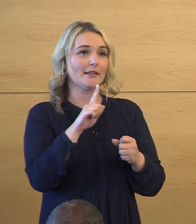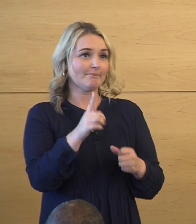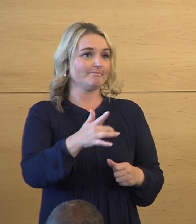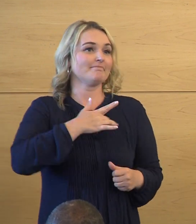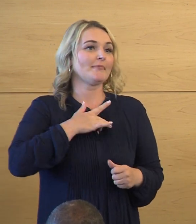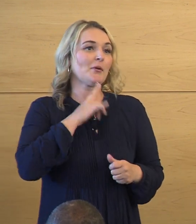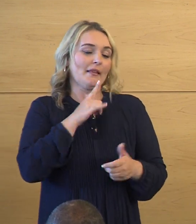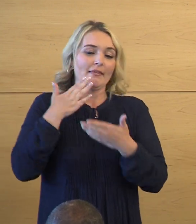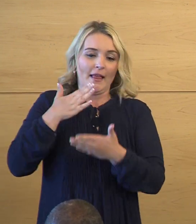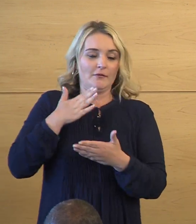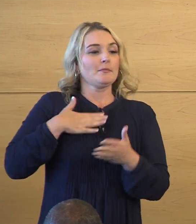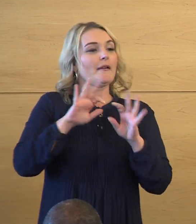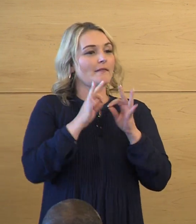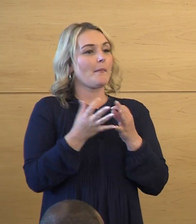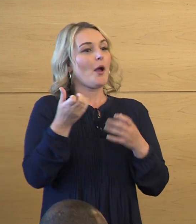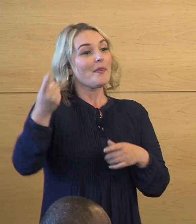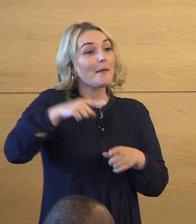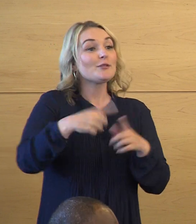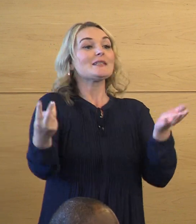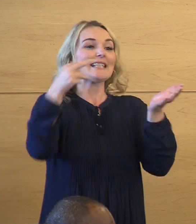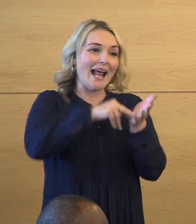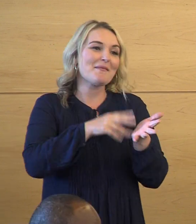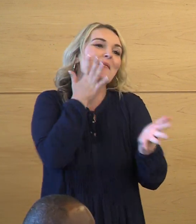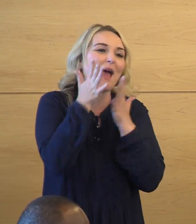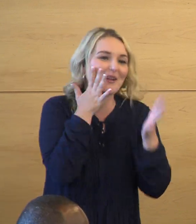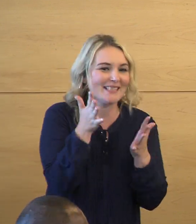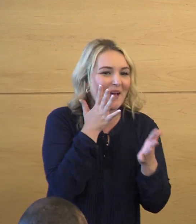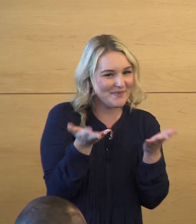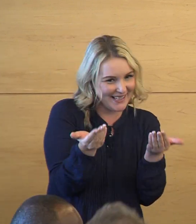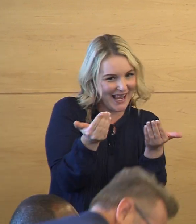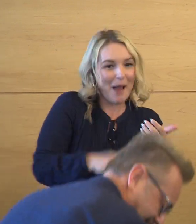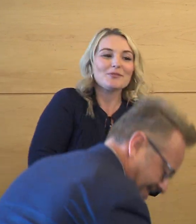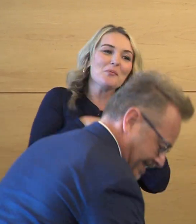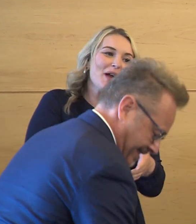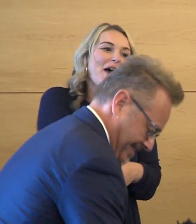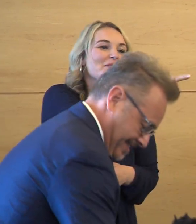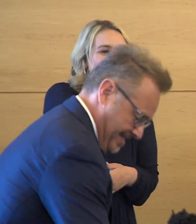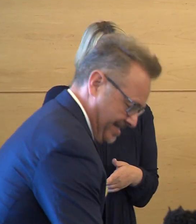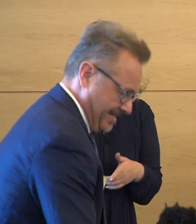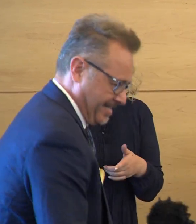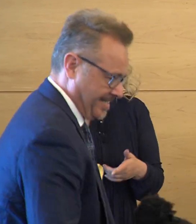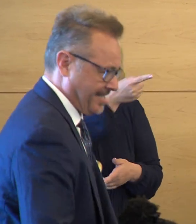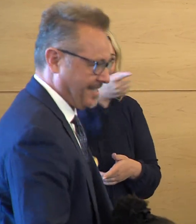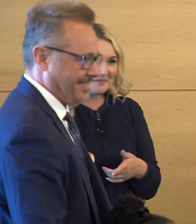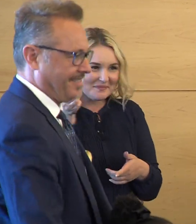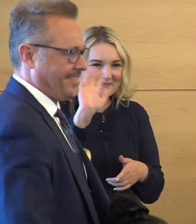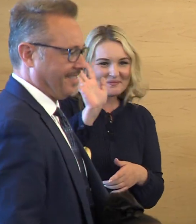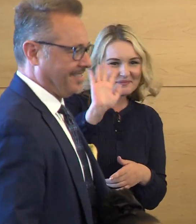them. And I want them to stand up, and I want to embarrass them, but I am so proud of them.